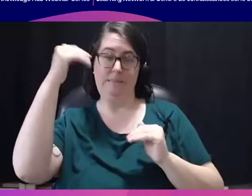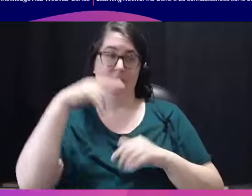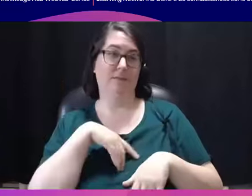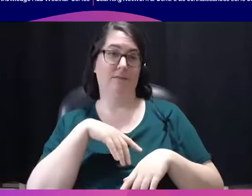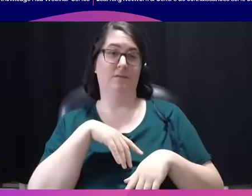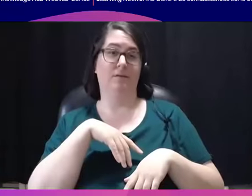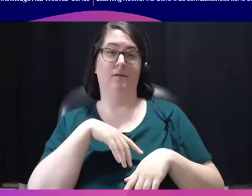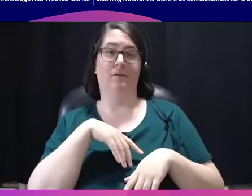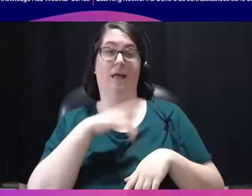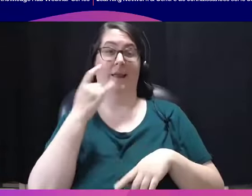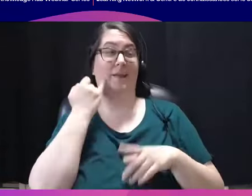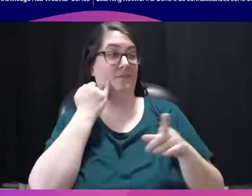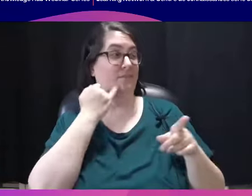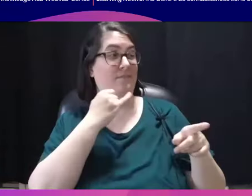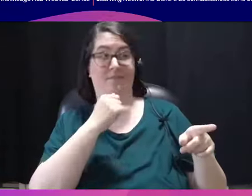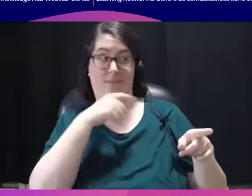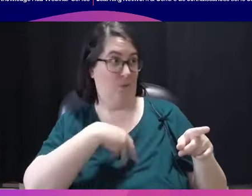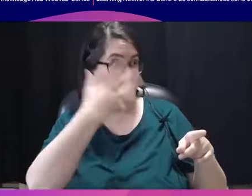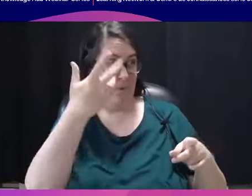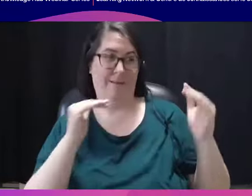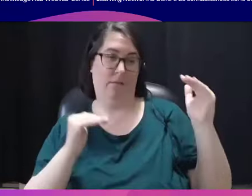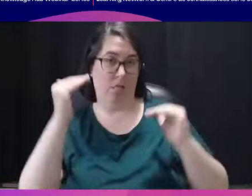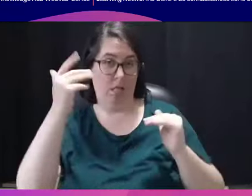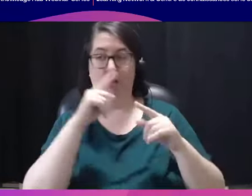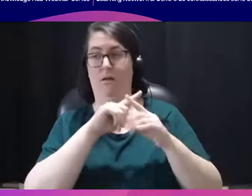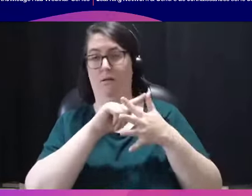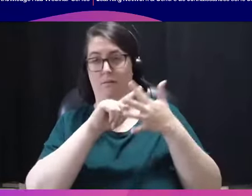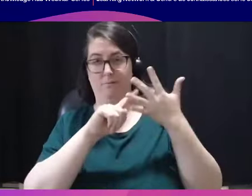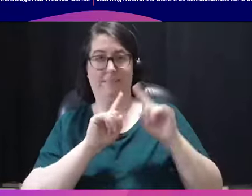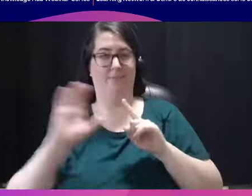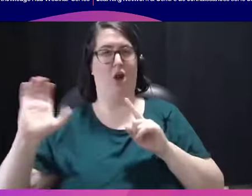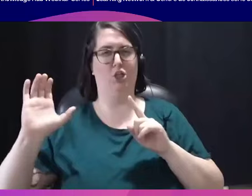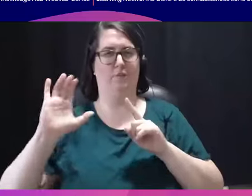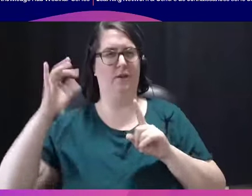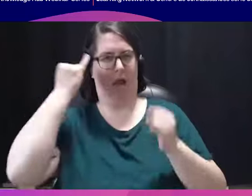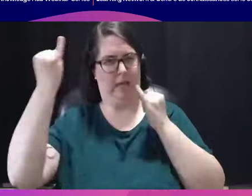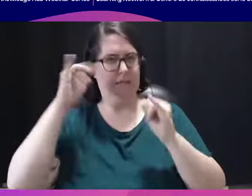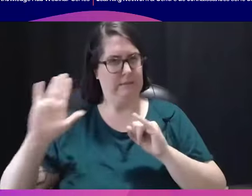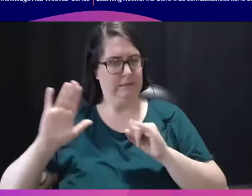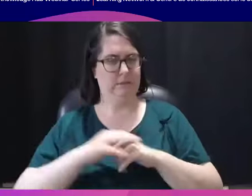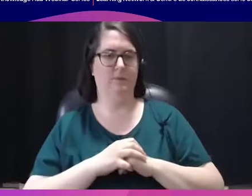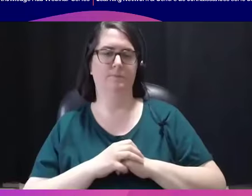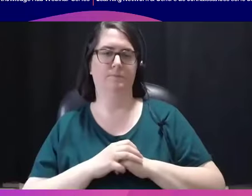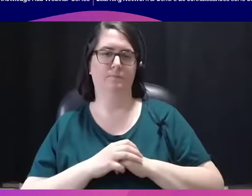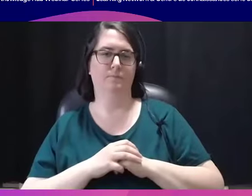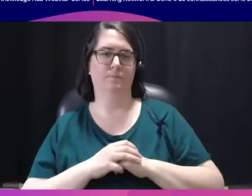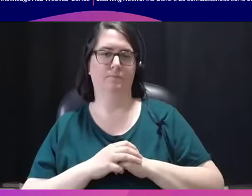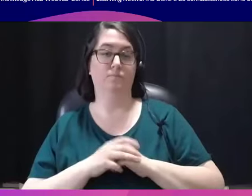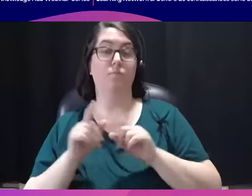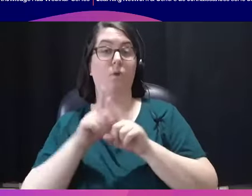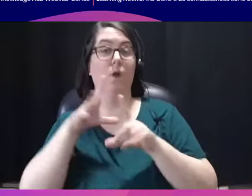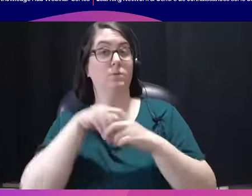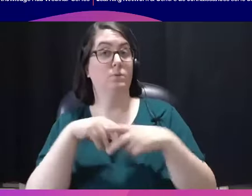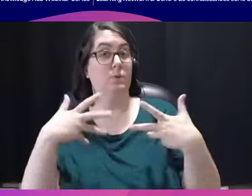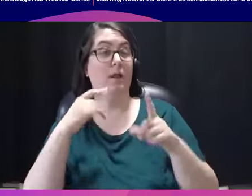with racialized women, and holding other far-right and ultra-conservative ideologies. And this also includes the fact